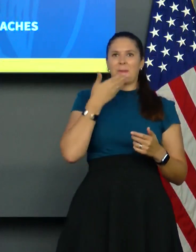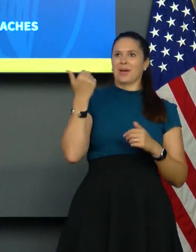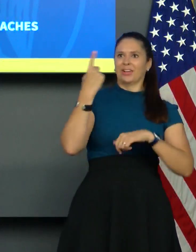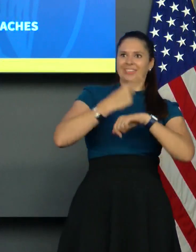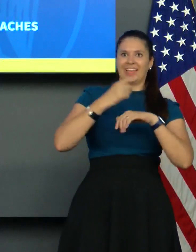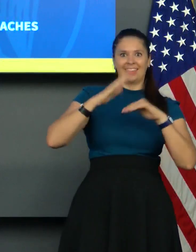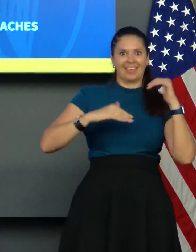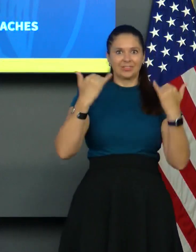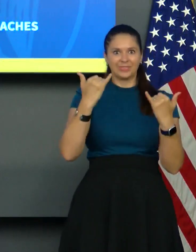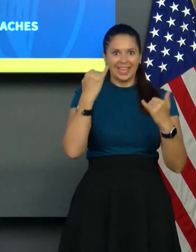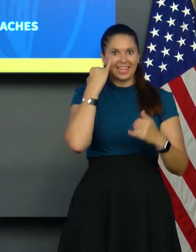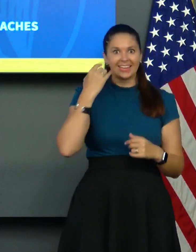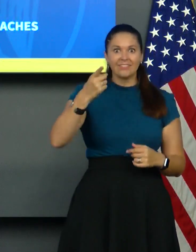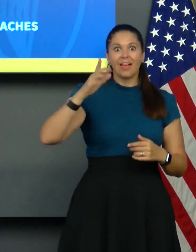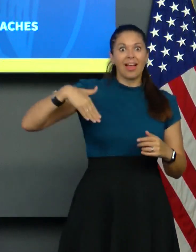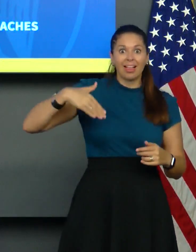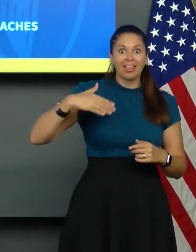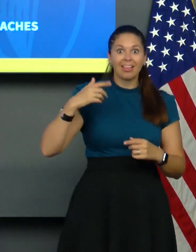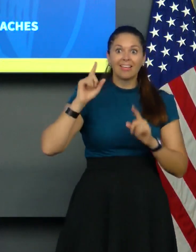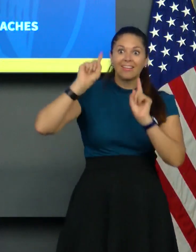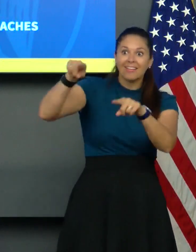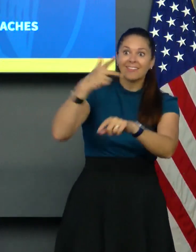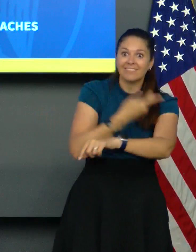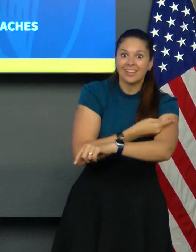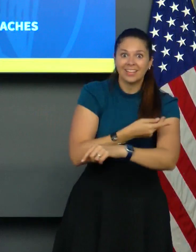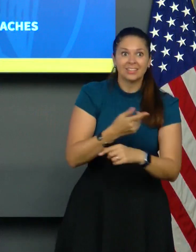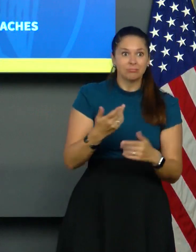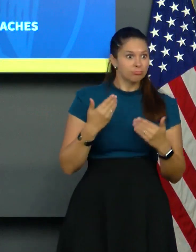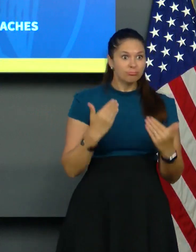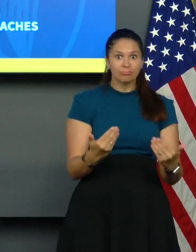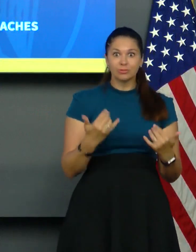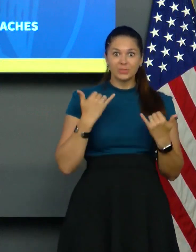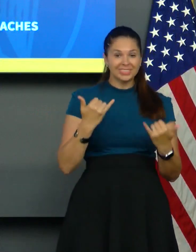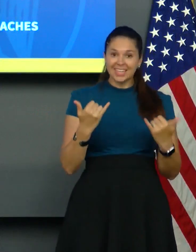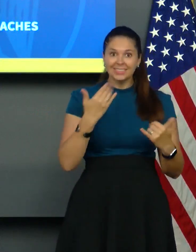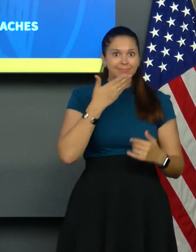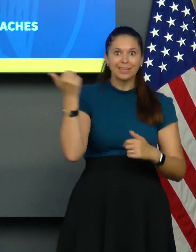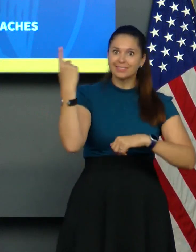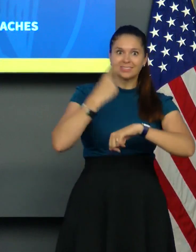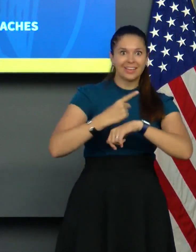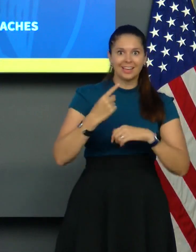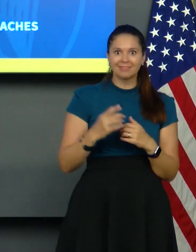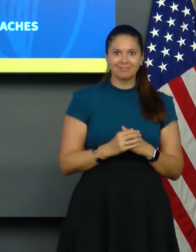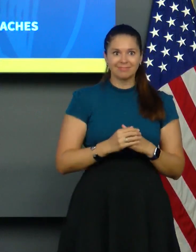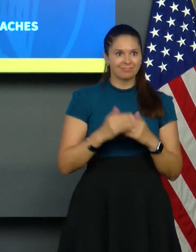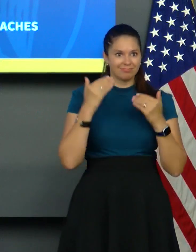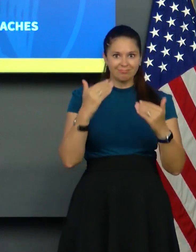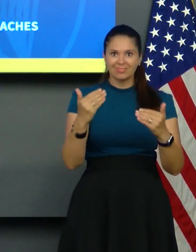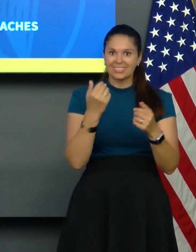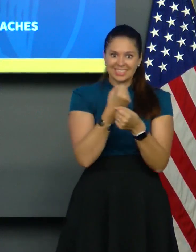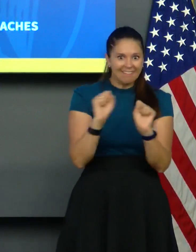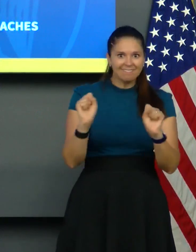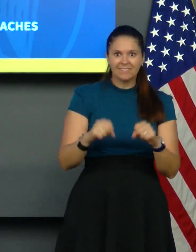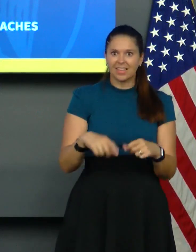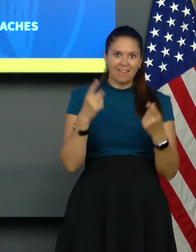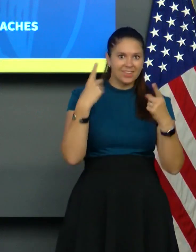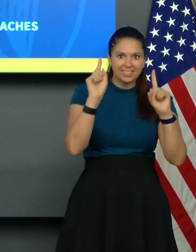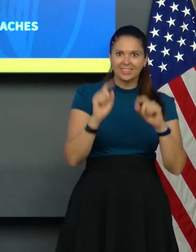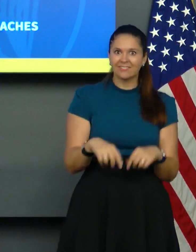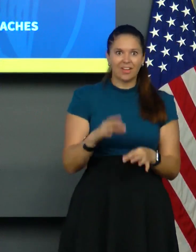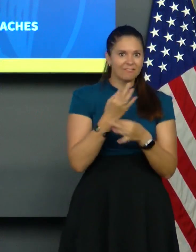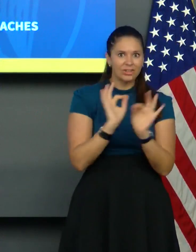today if you're not vaccinated, in order to go avail yourself of one of the safe, effective,